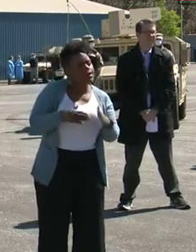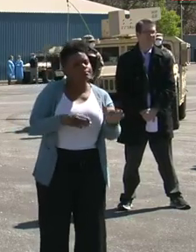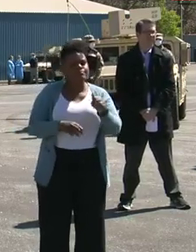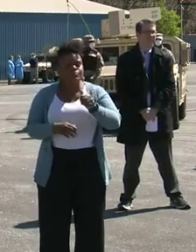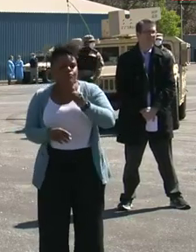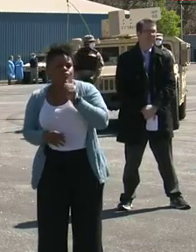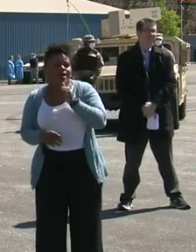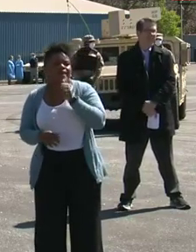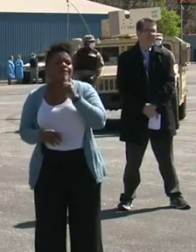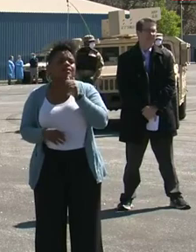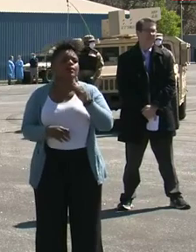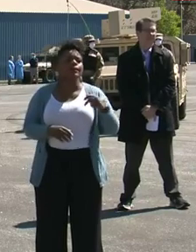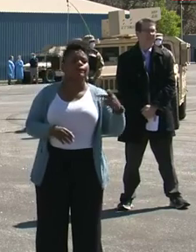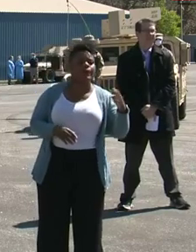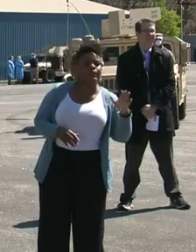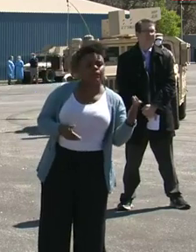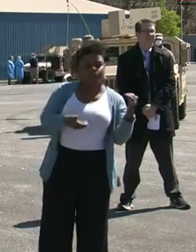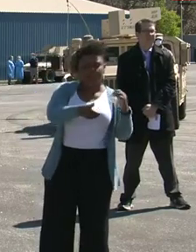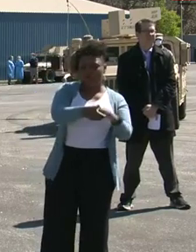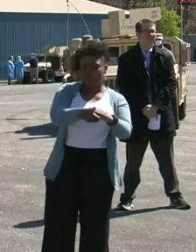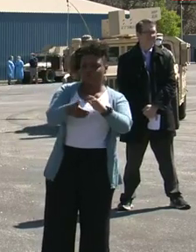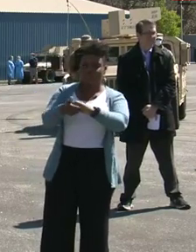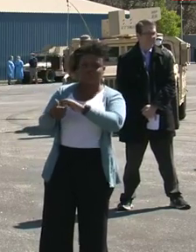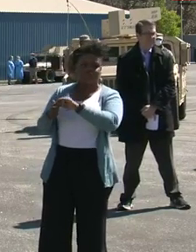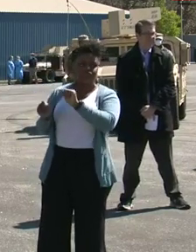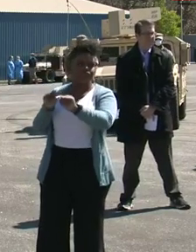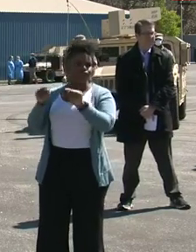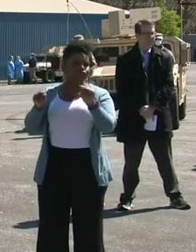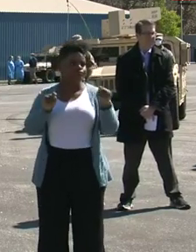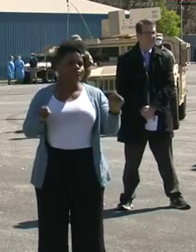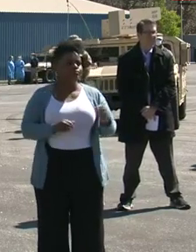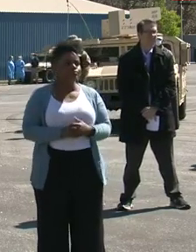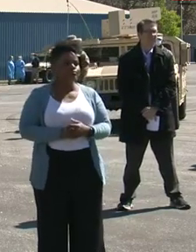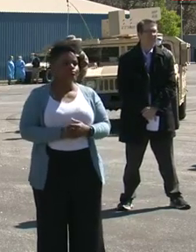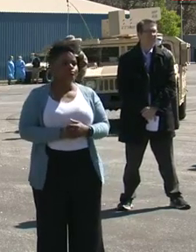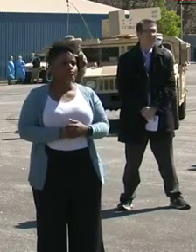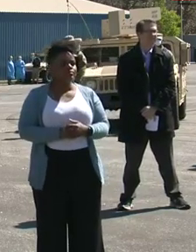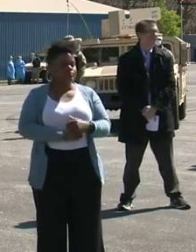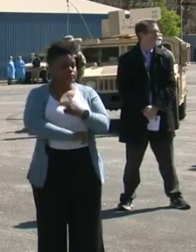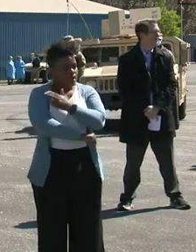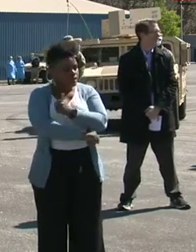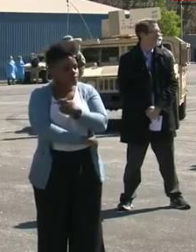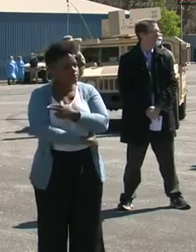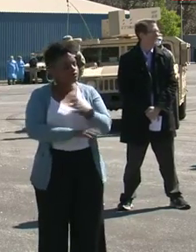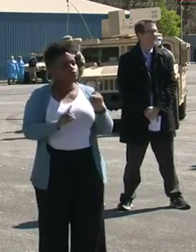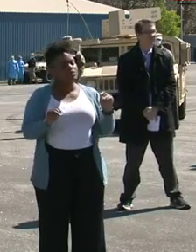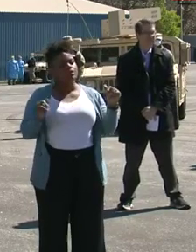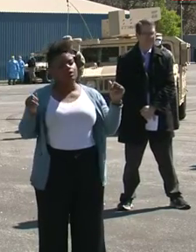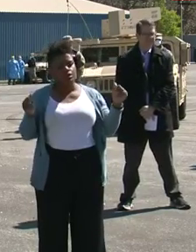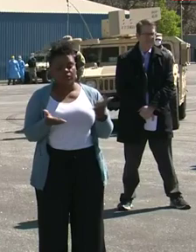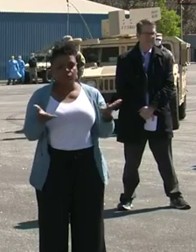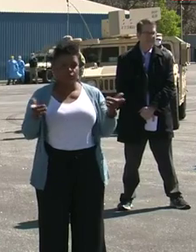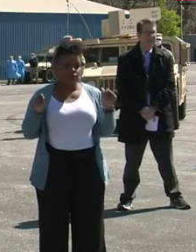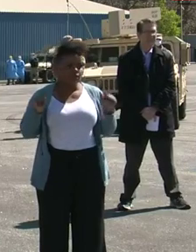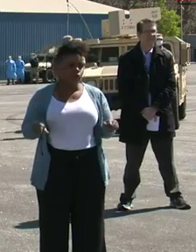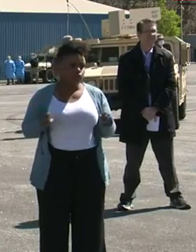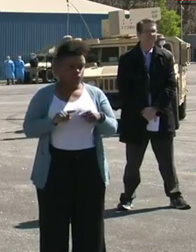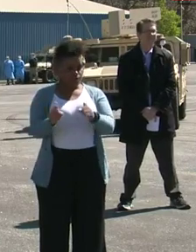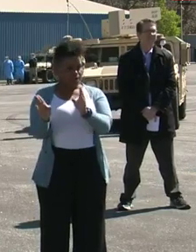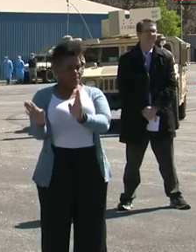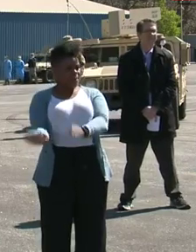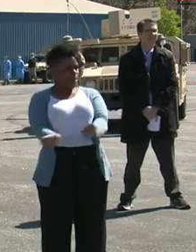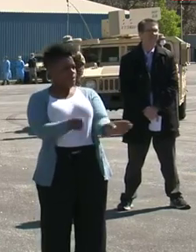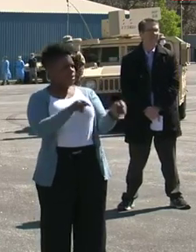underway. And they're doing everything that they can to prepare and plan and to work